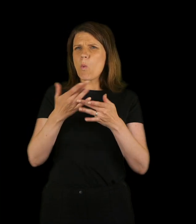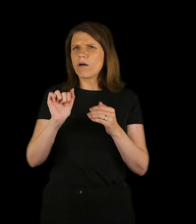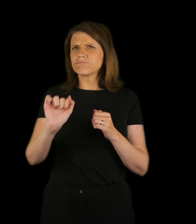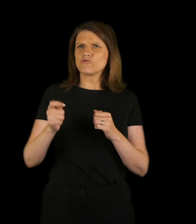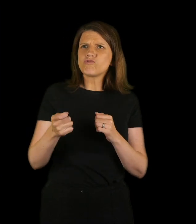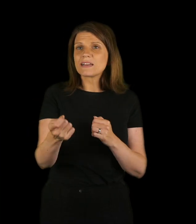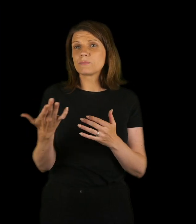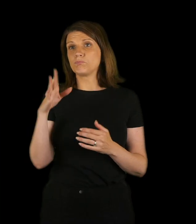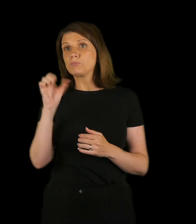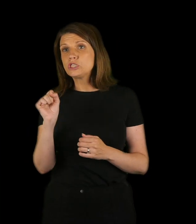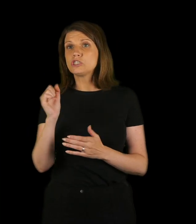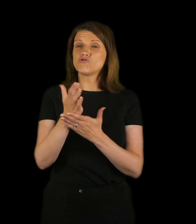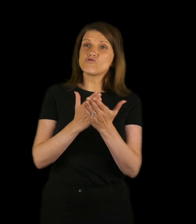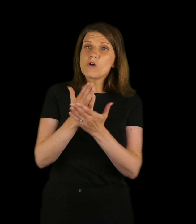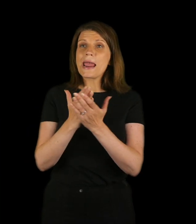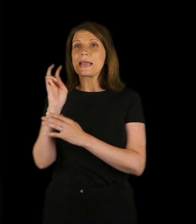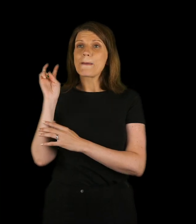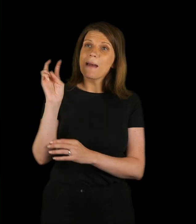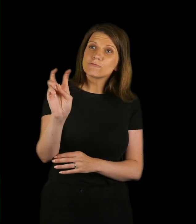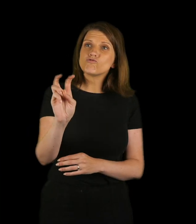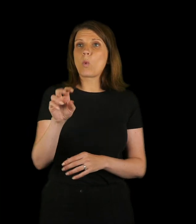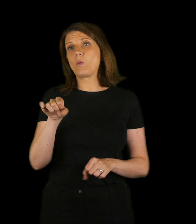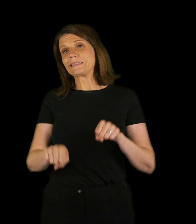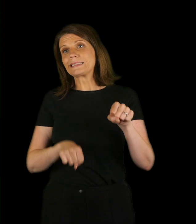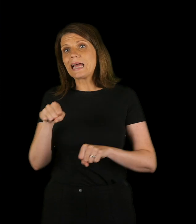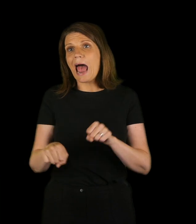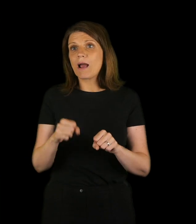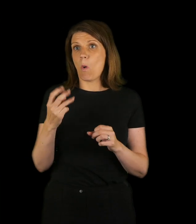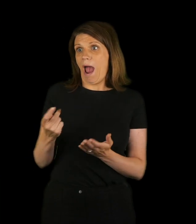Select the type of transport you would like to include.